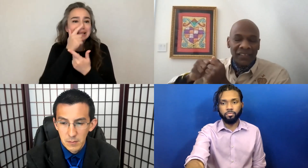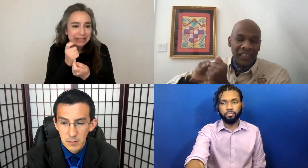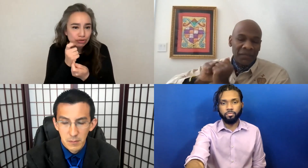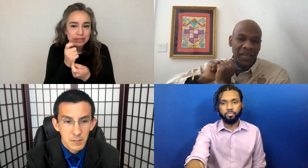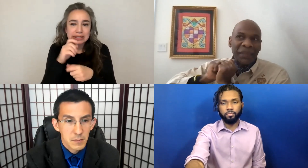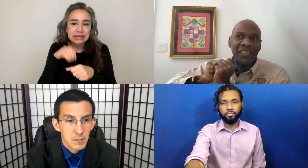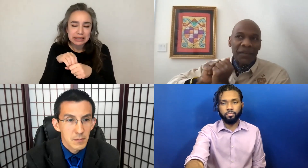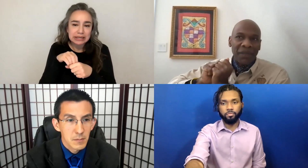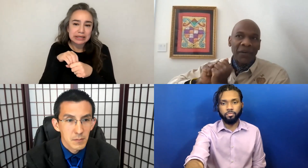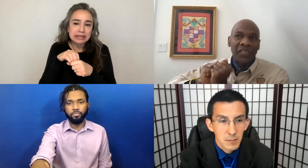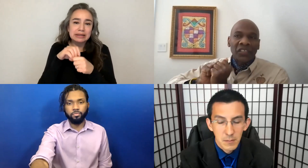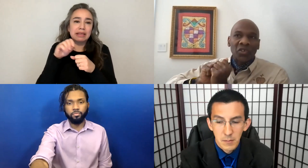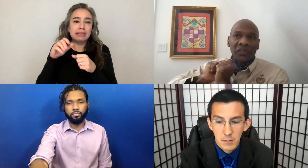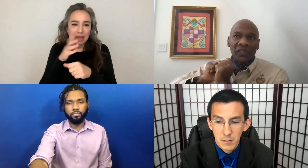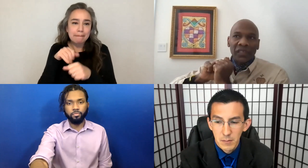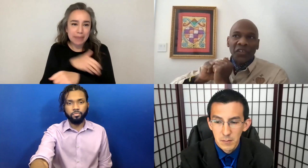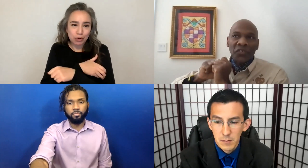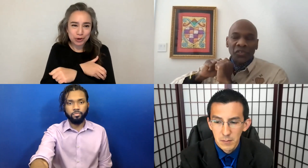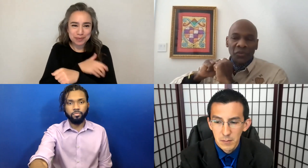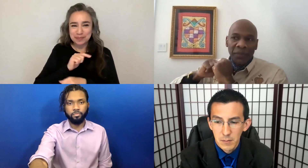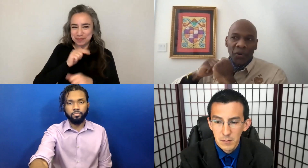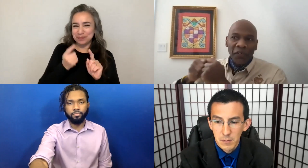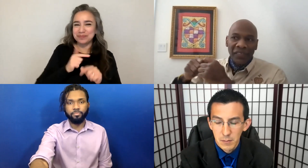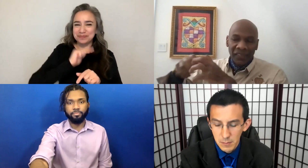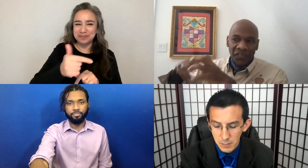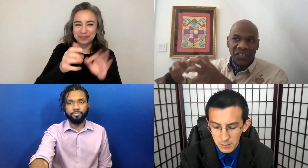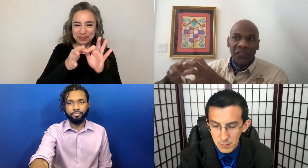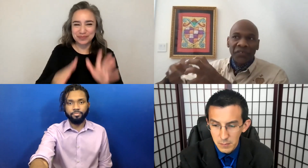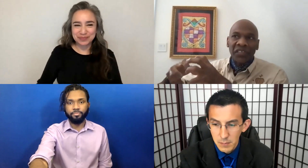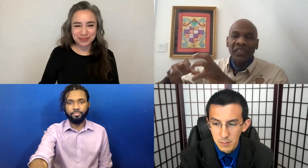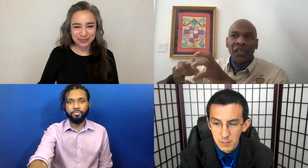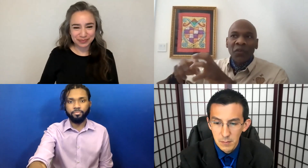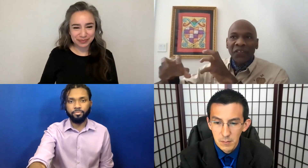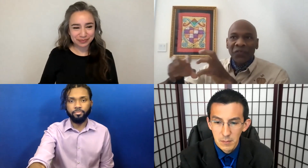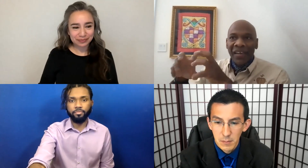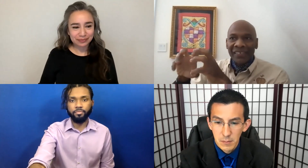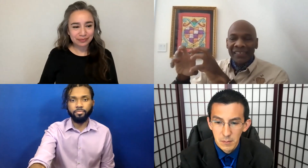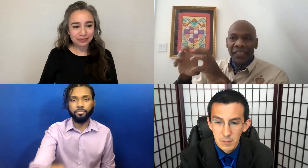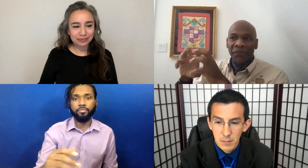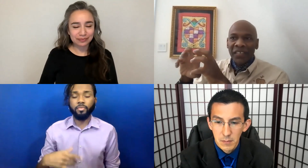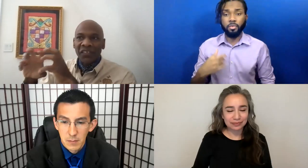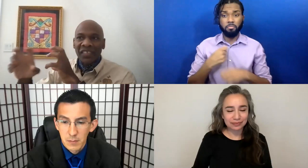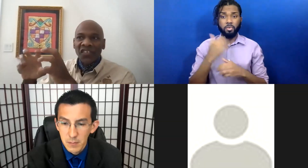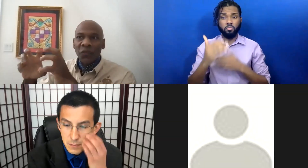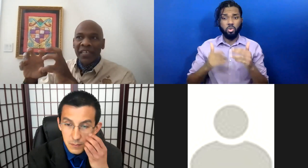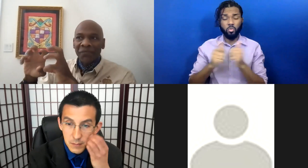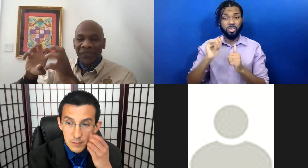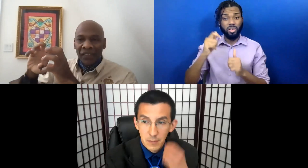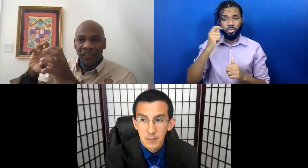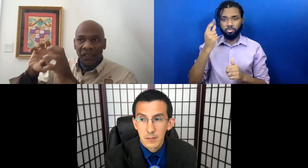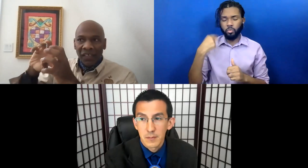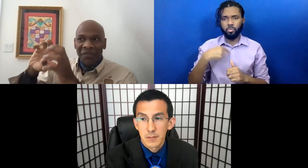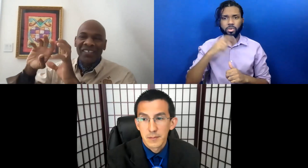in abandoning that power. So in order to make progress on the racial front, we have to find this intersection